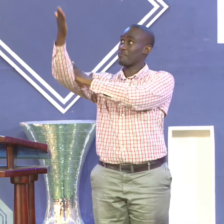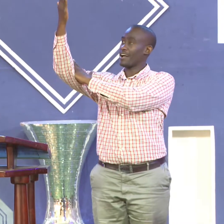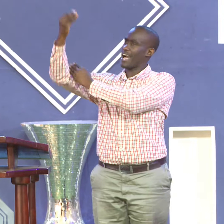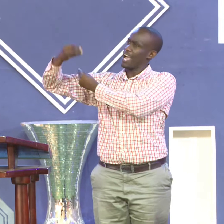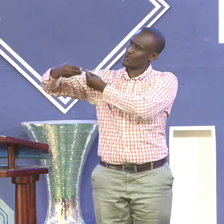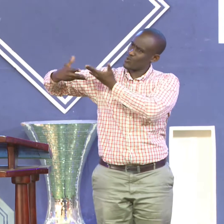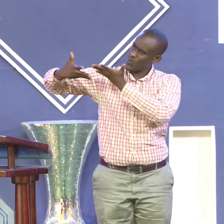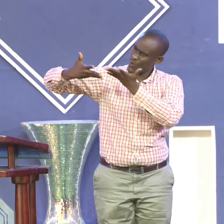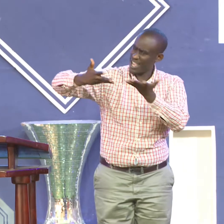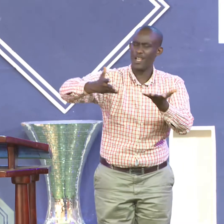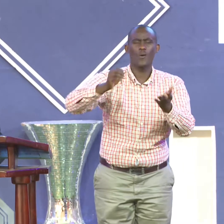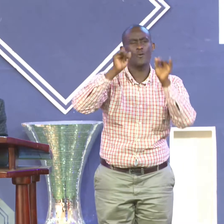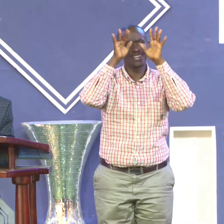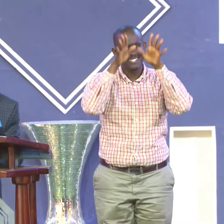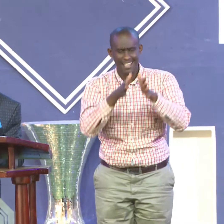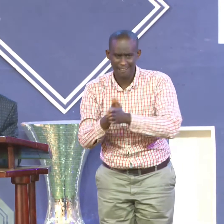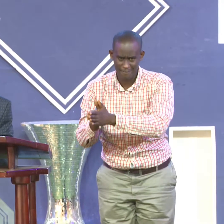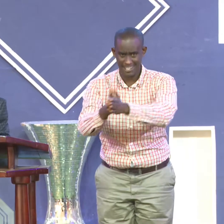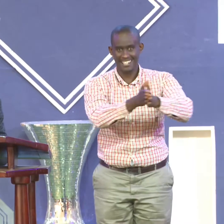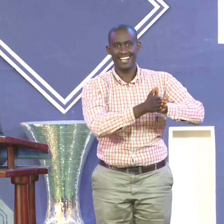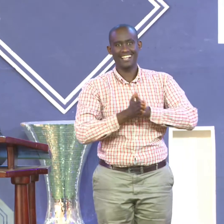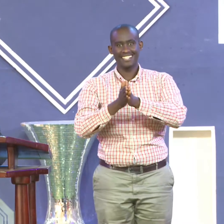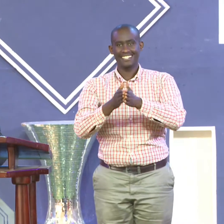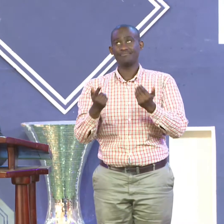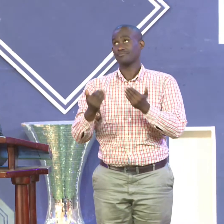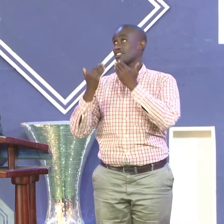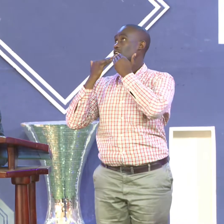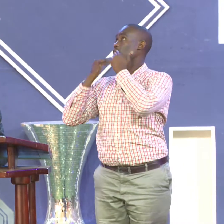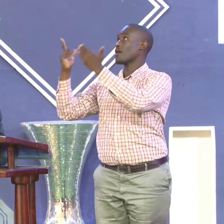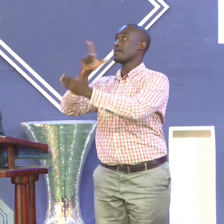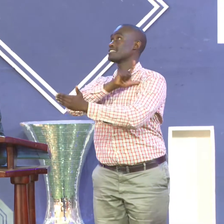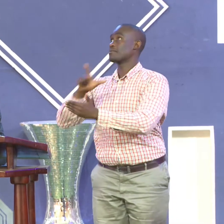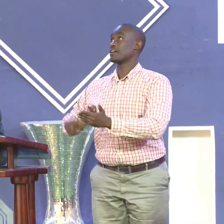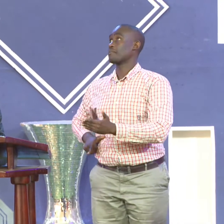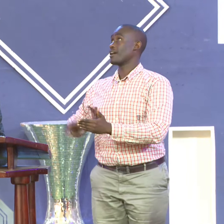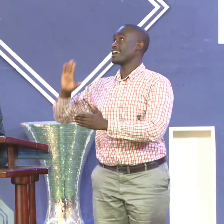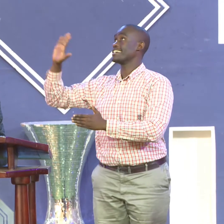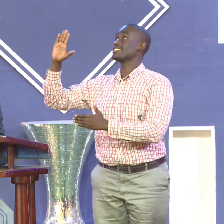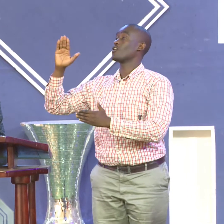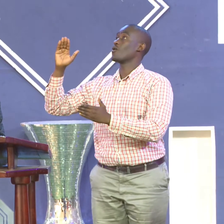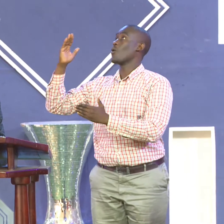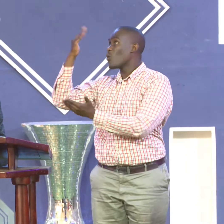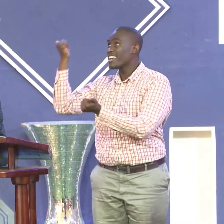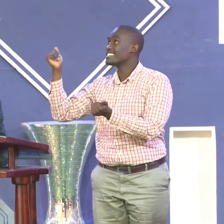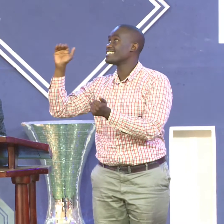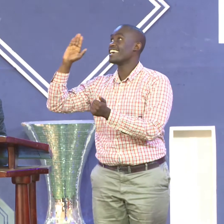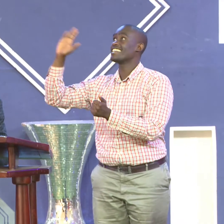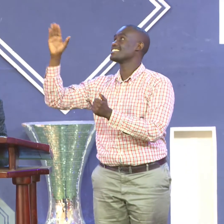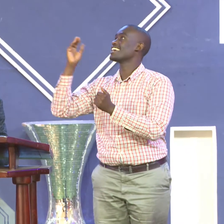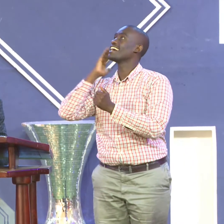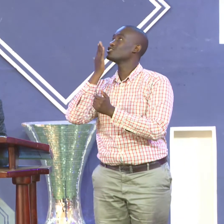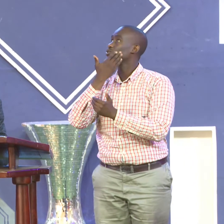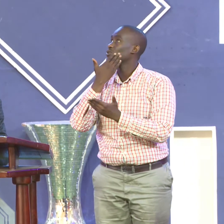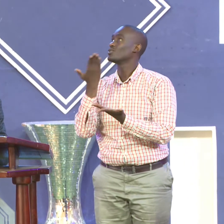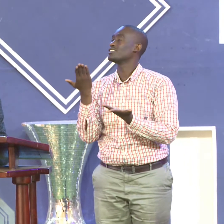mu mukisa. May the Lord bless us all. Kama kwebazole kisacho akalero. Lord, I thank you for your grace